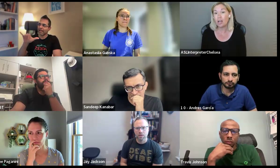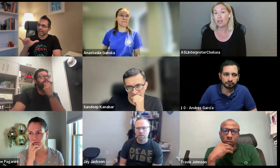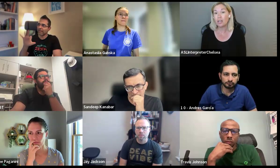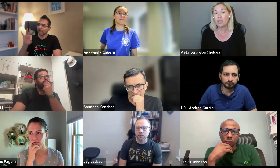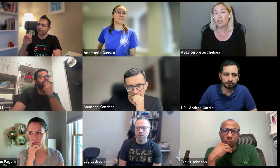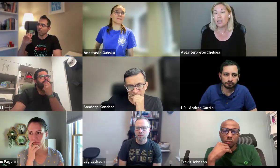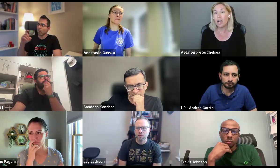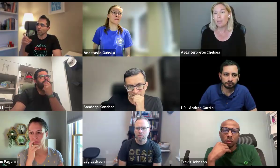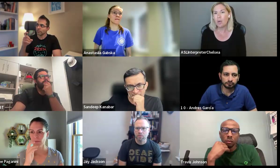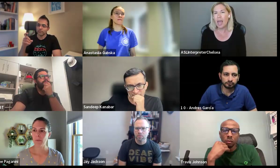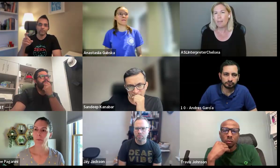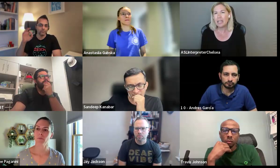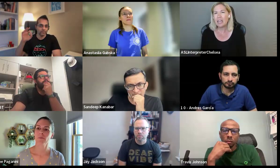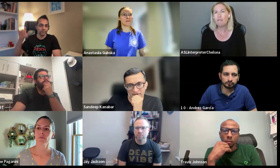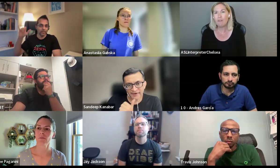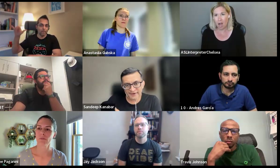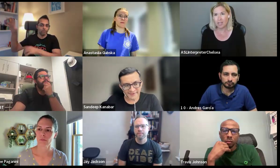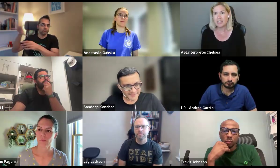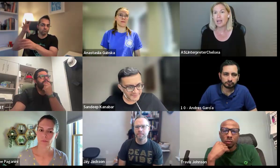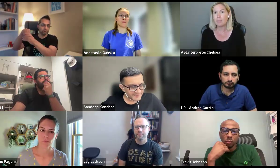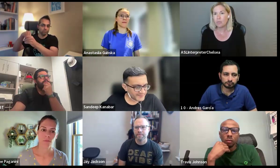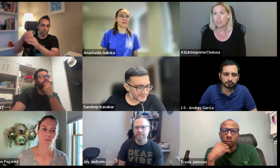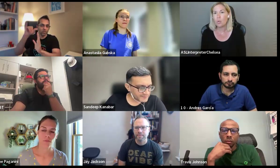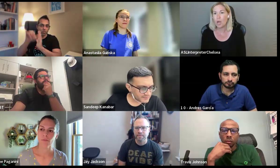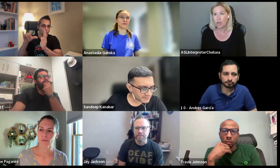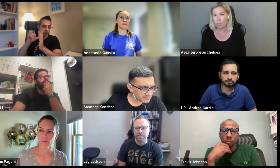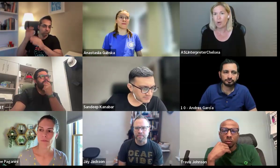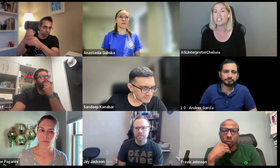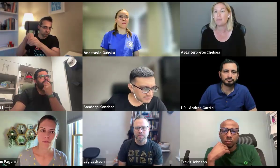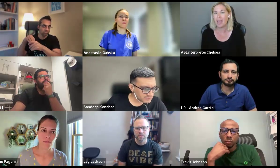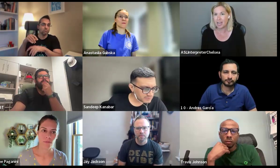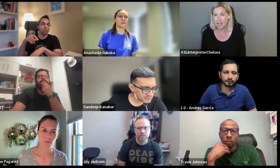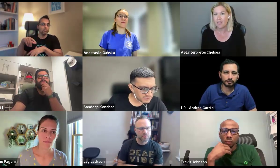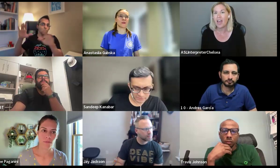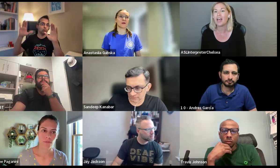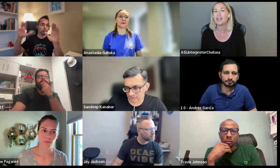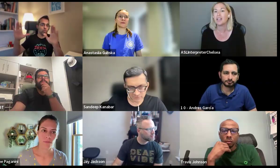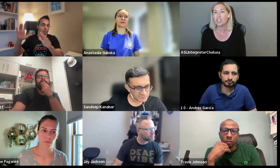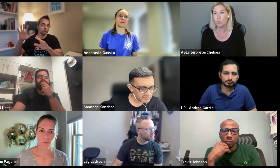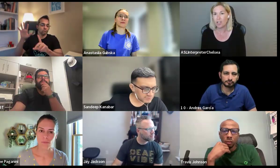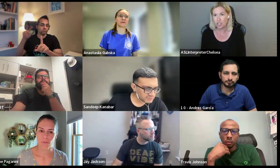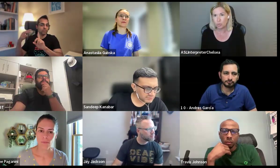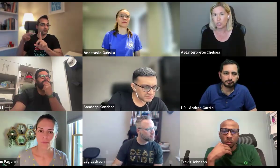talk. Emily Fox, I believe, was the one who participated in that, as well as